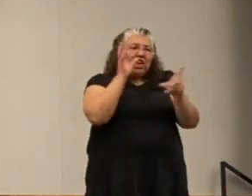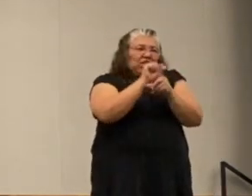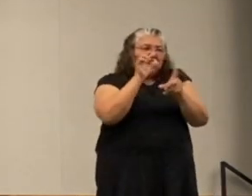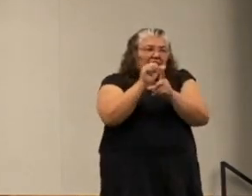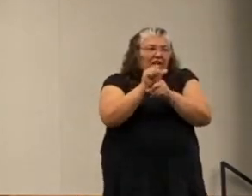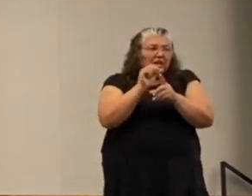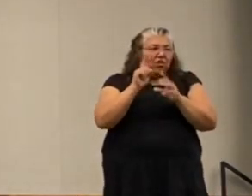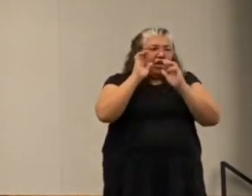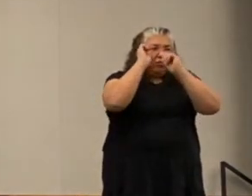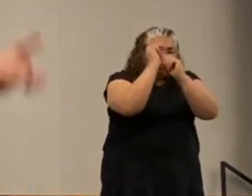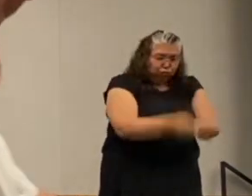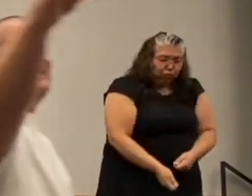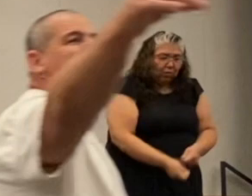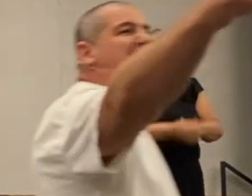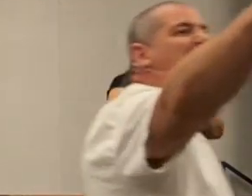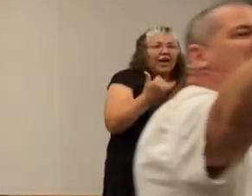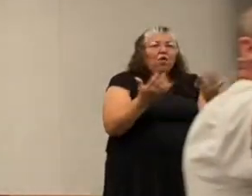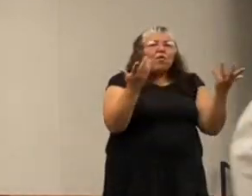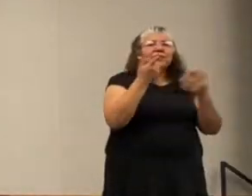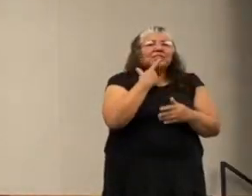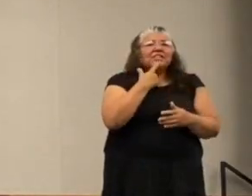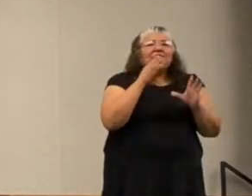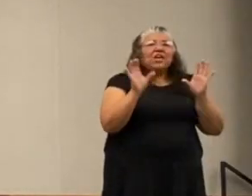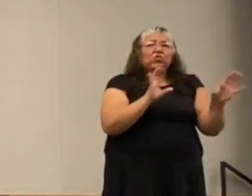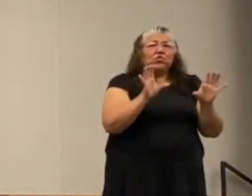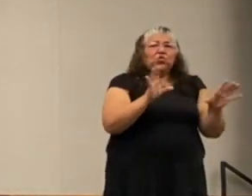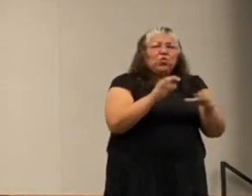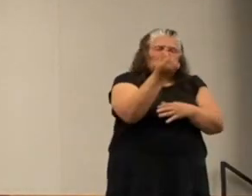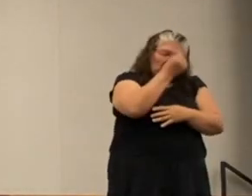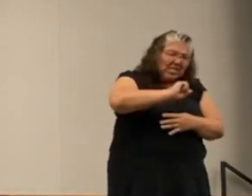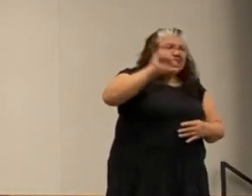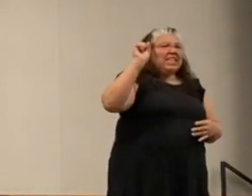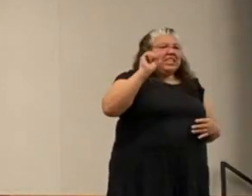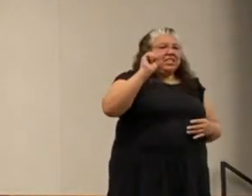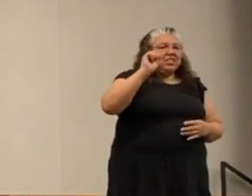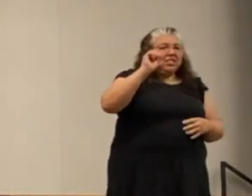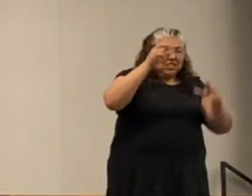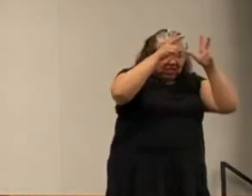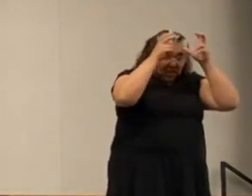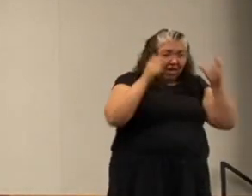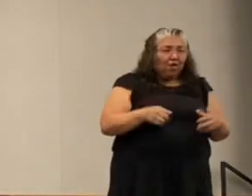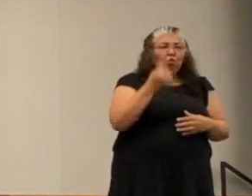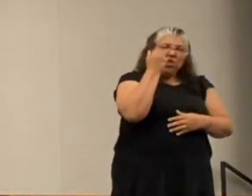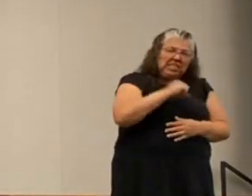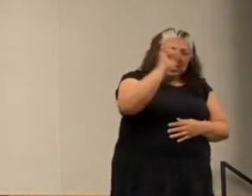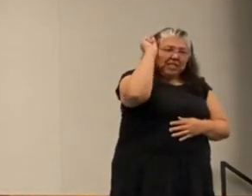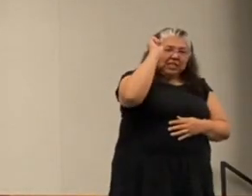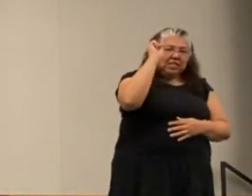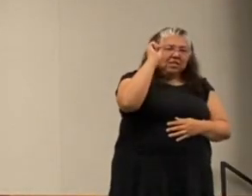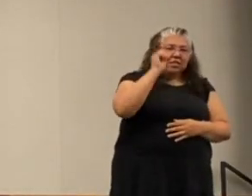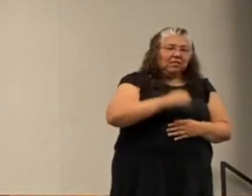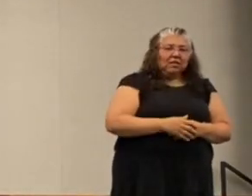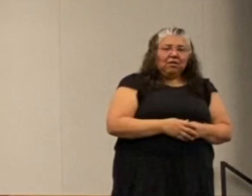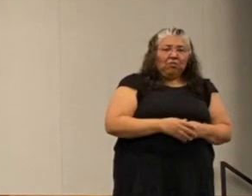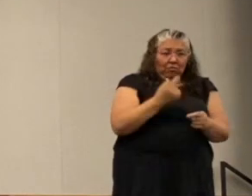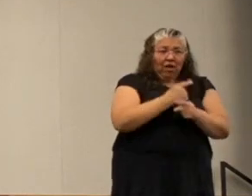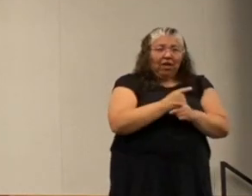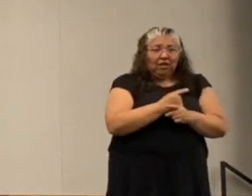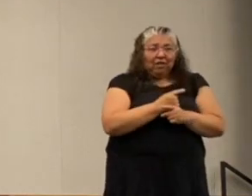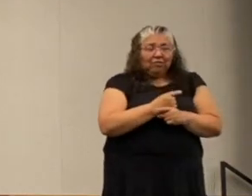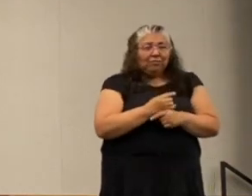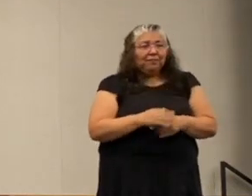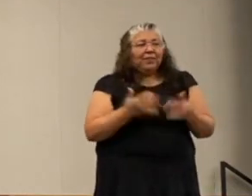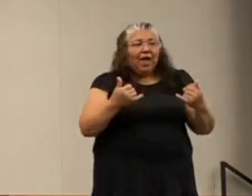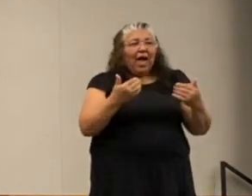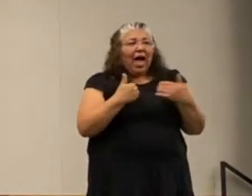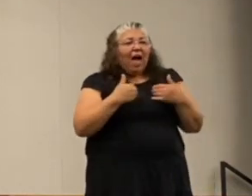down. But what does it say to do? Resist him. Resist him. Right? I've